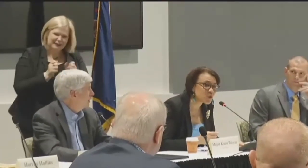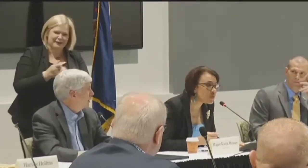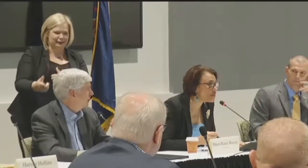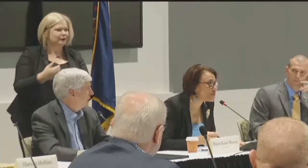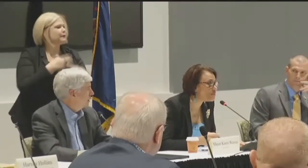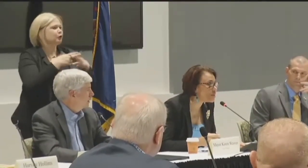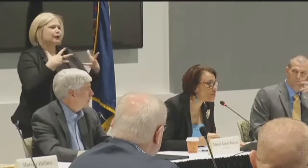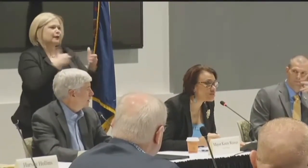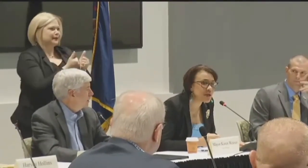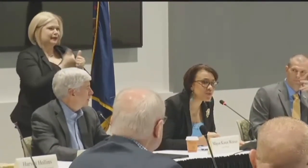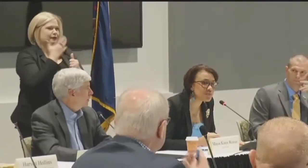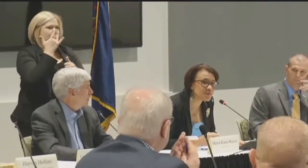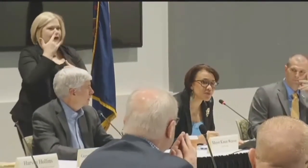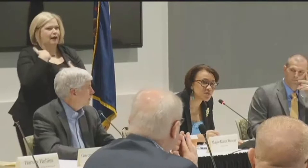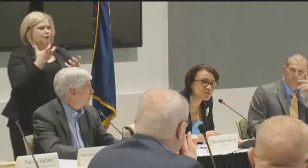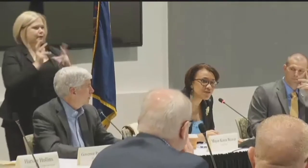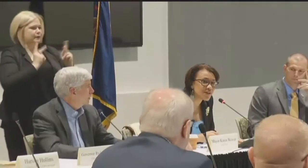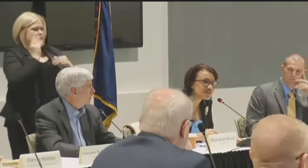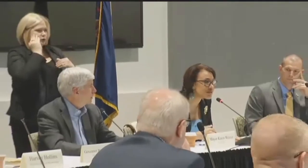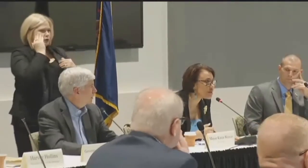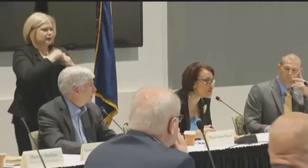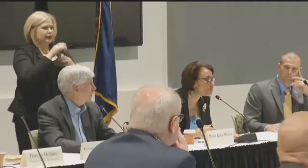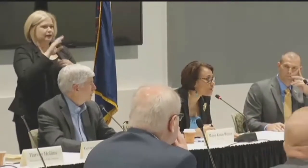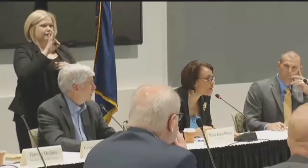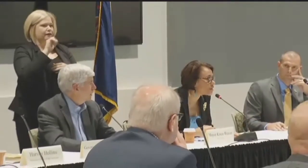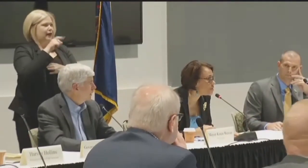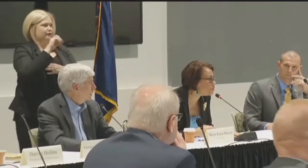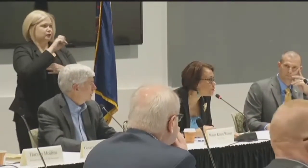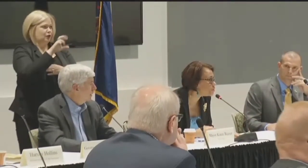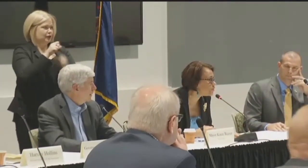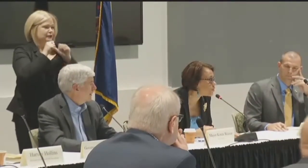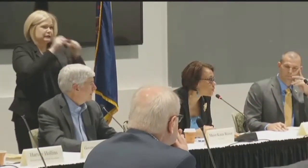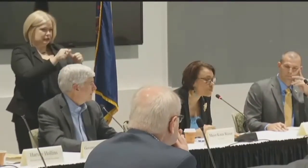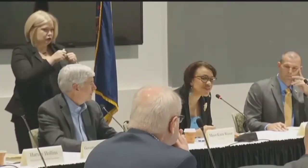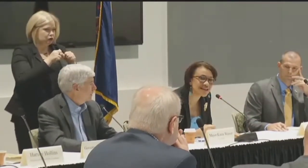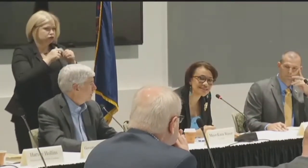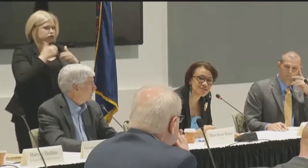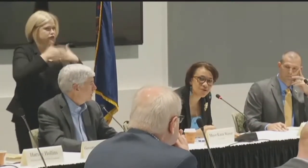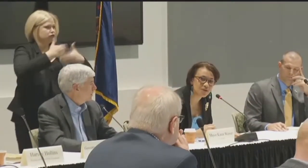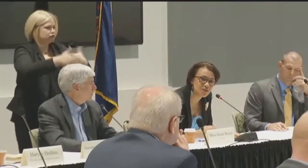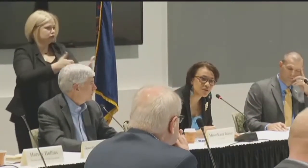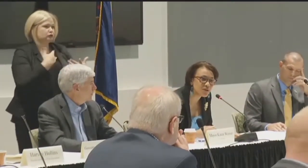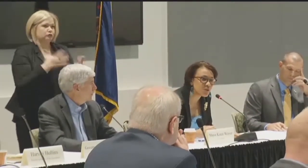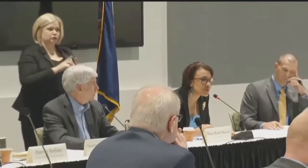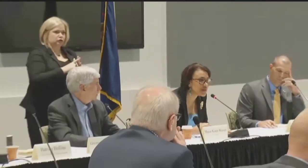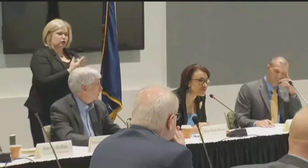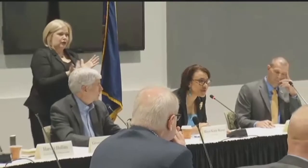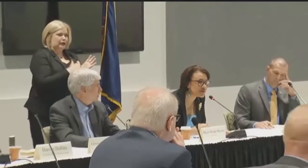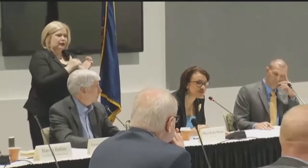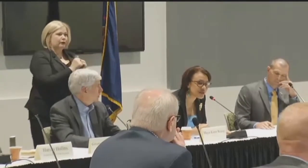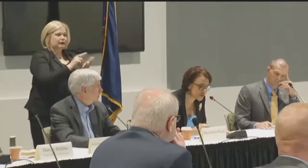going to give a quick update because I want people to know that Fast Start has continued to move forward. We've gotten started again with